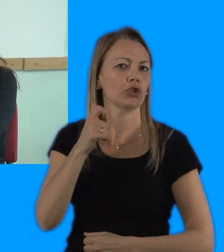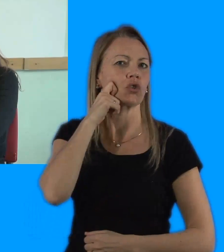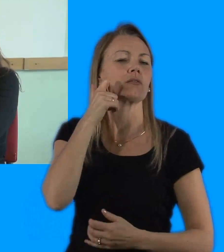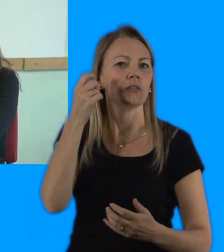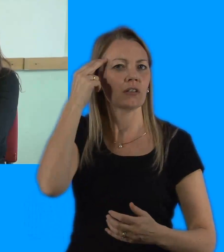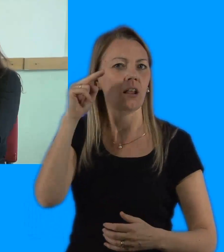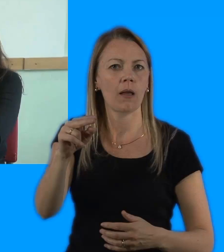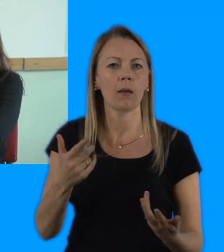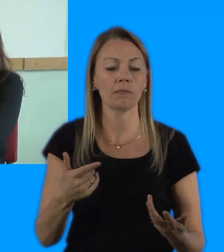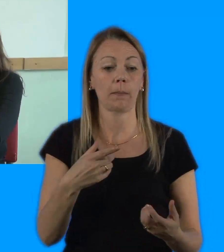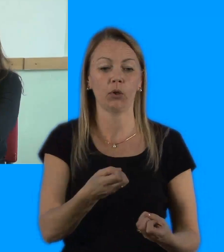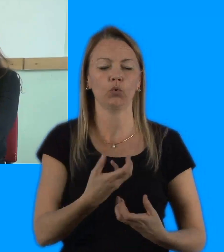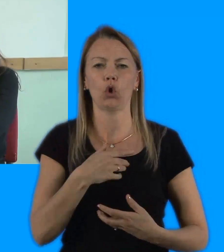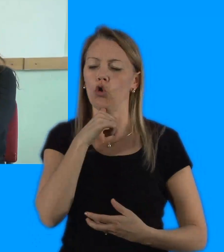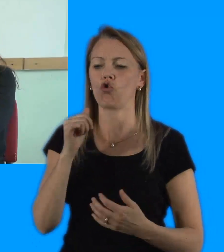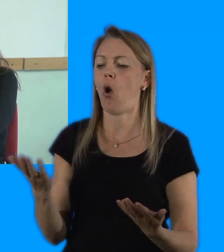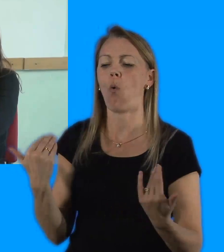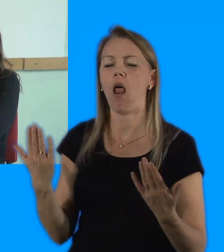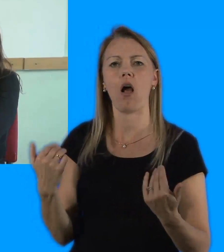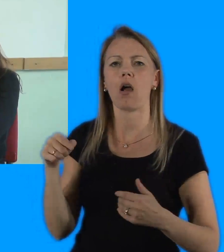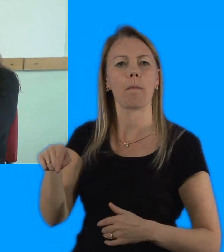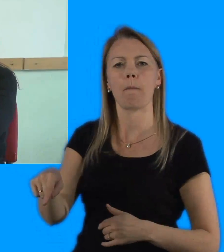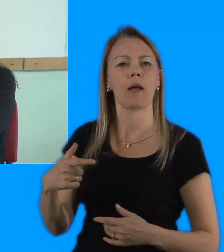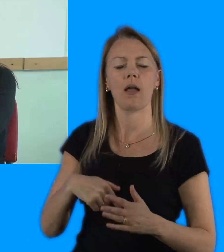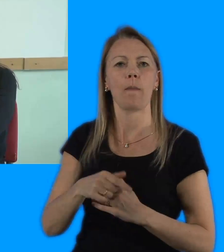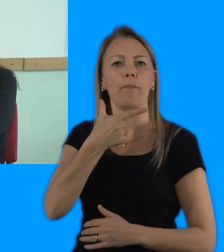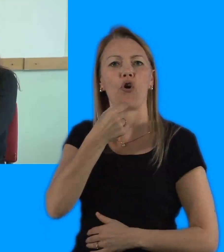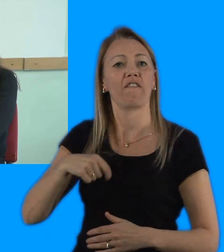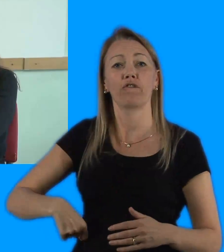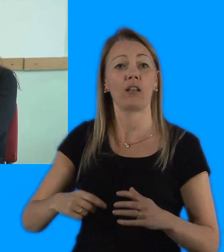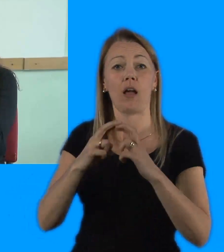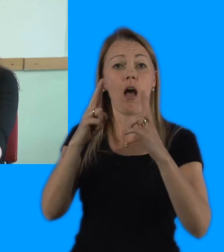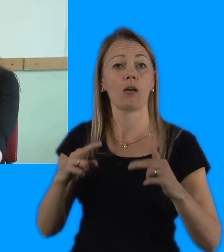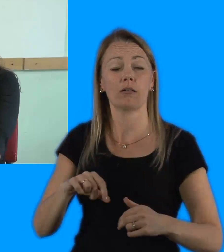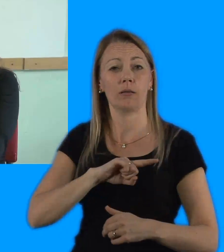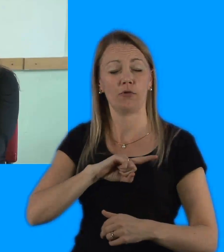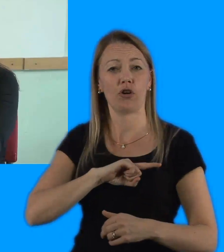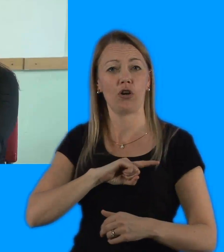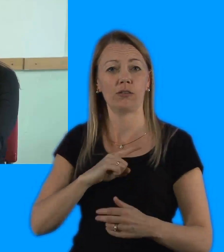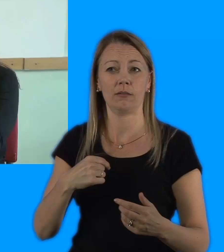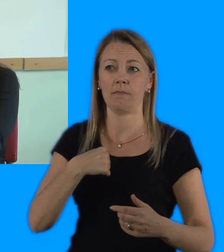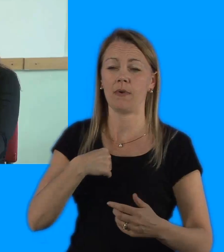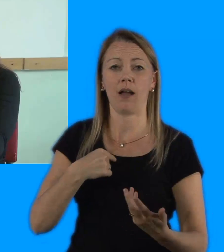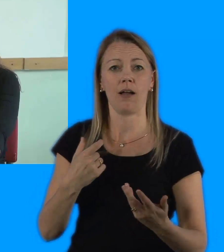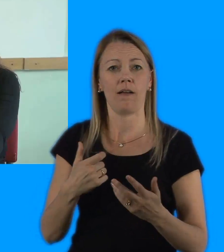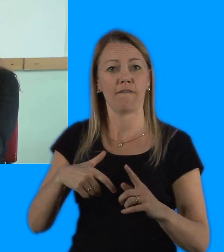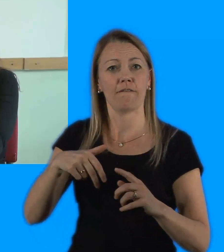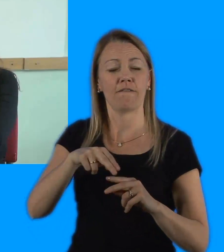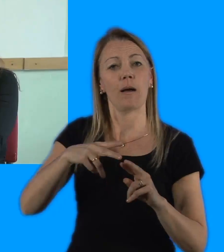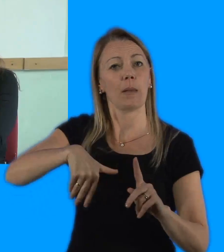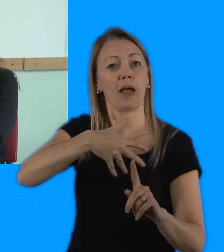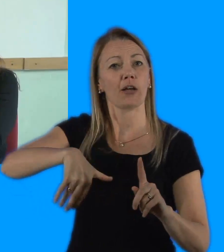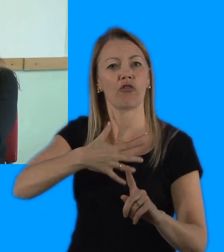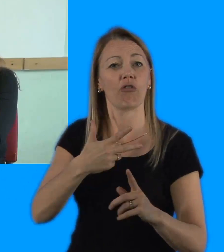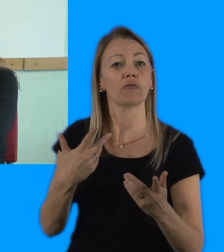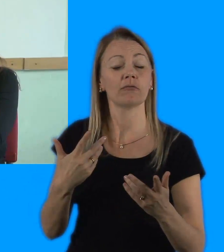offensive. I've been told that I'm not welcome in boyfriends' houses because of my